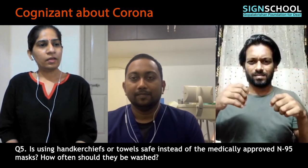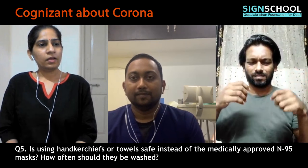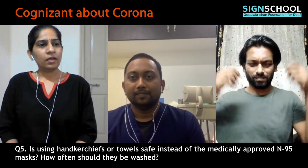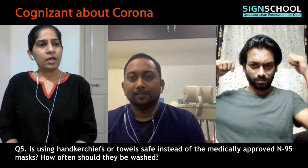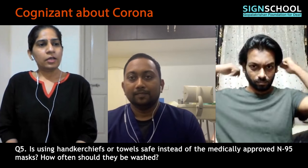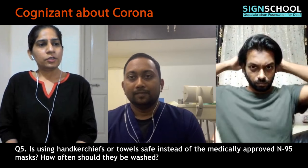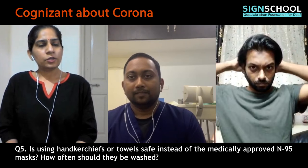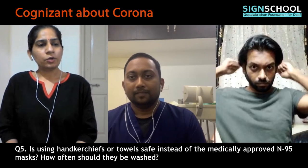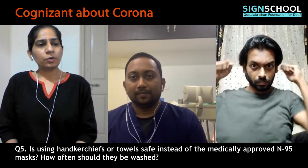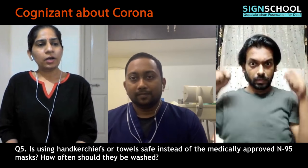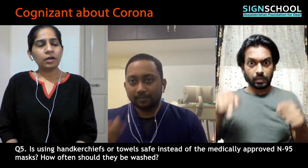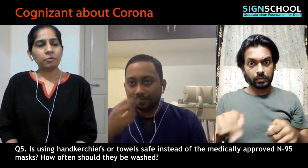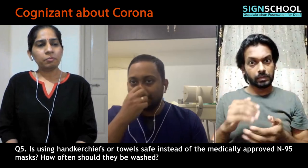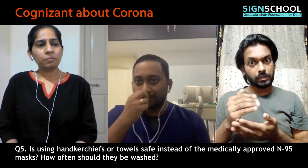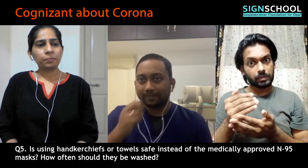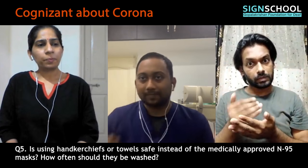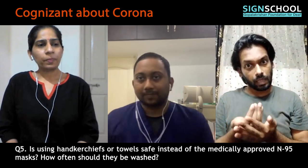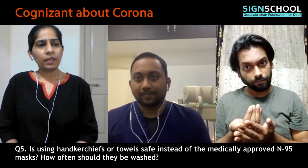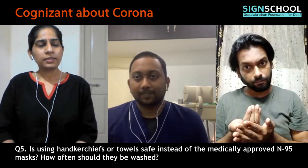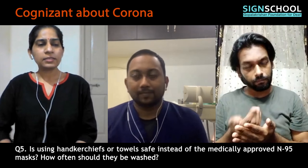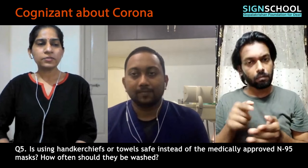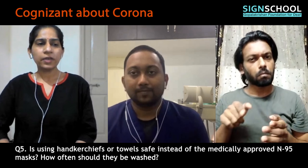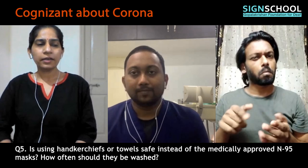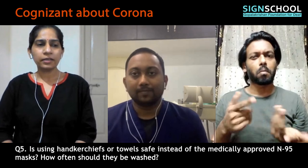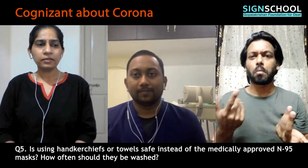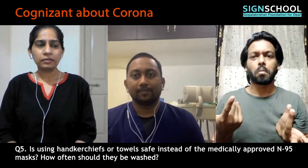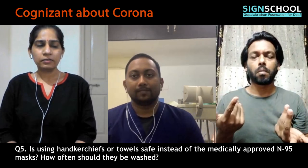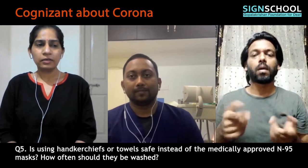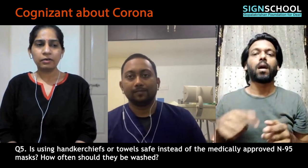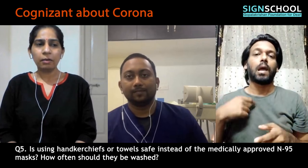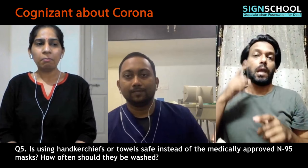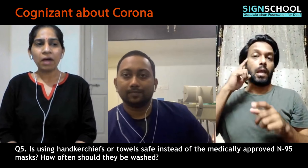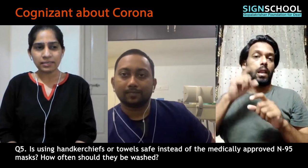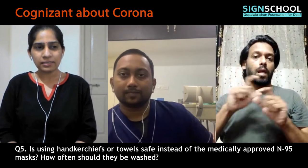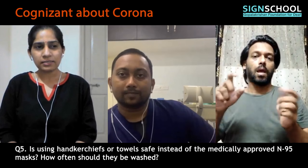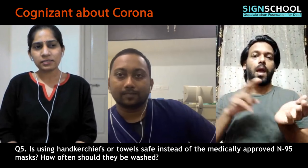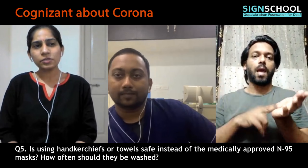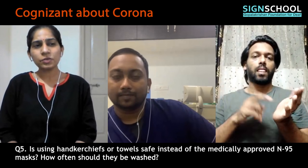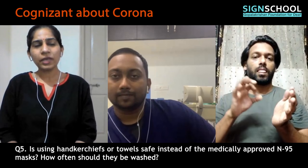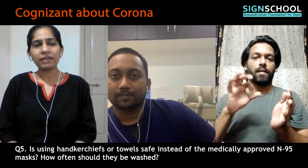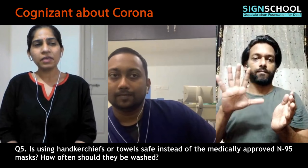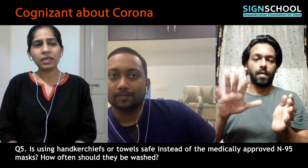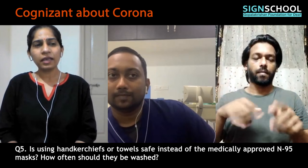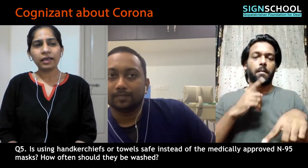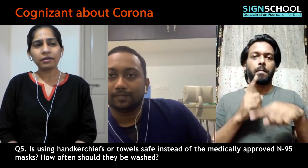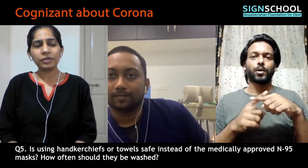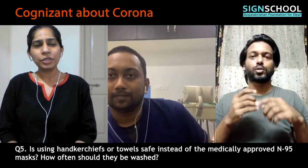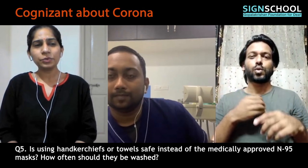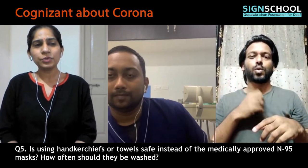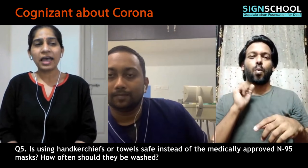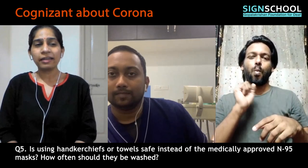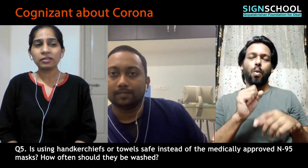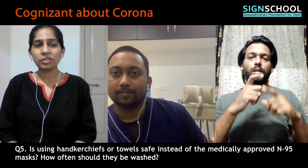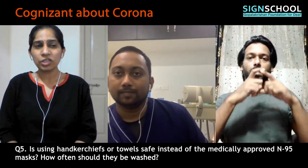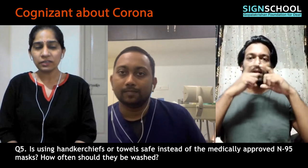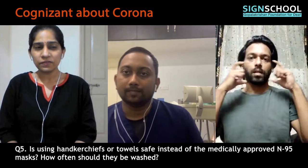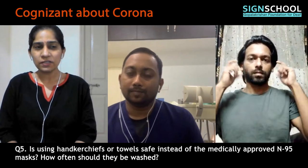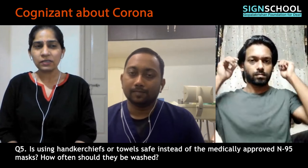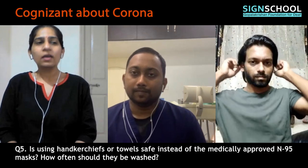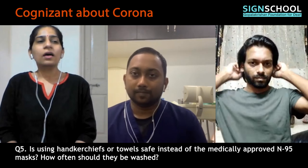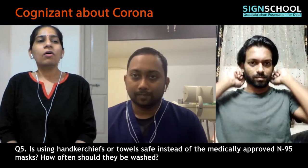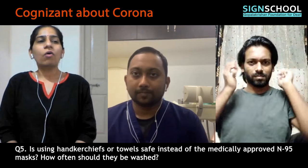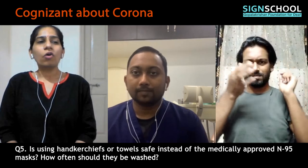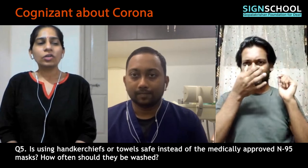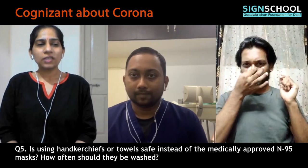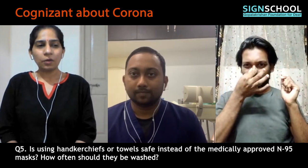So this is regarding masks. So can we use